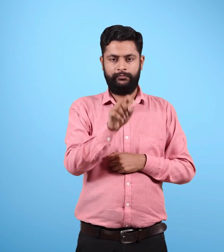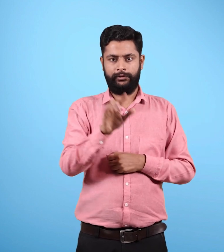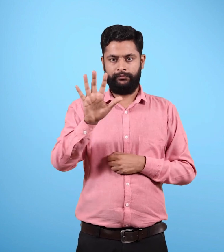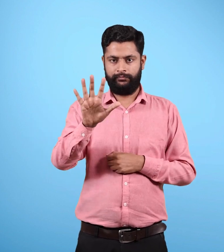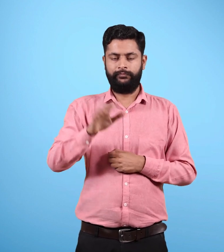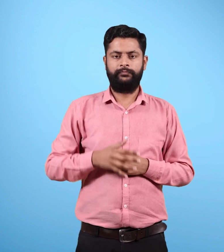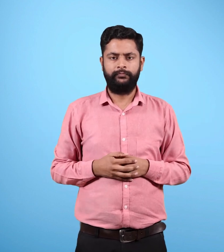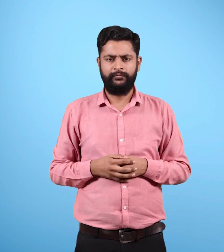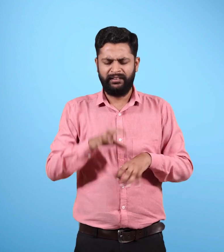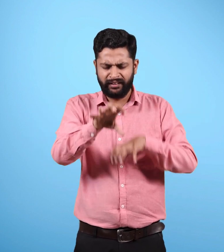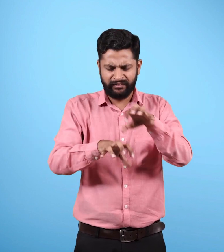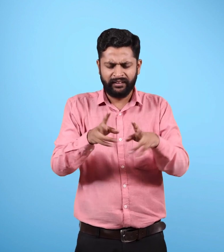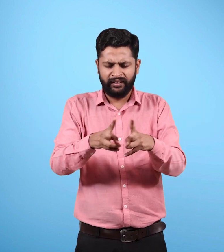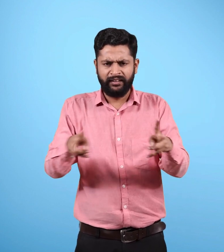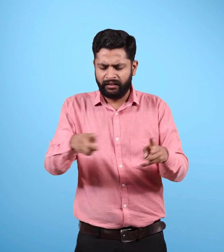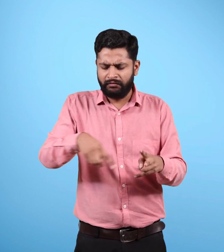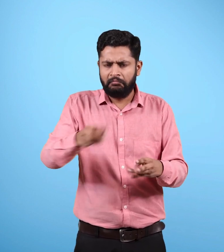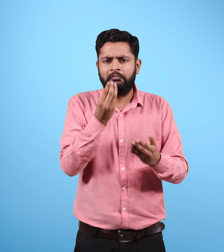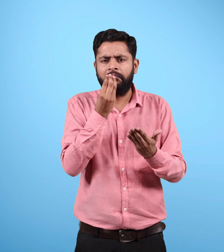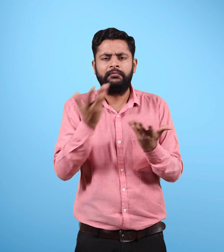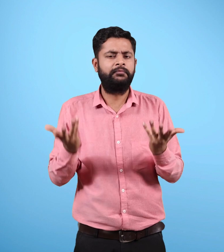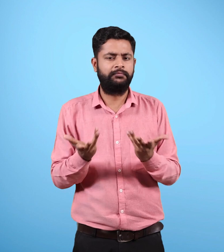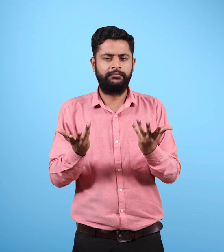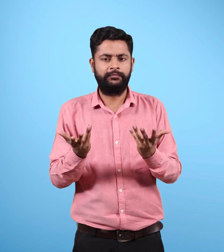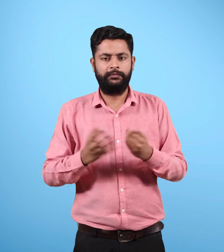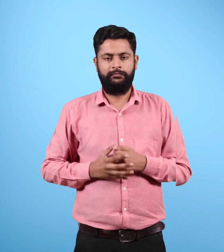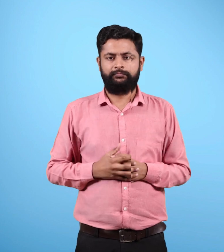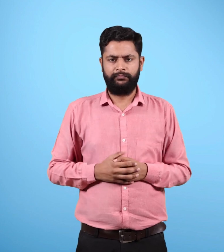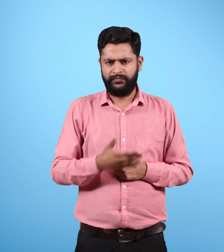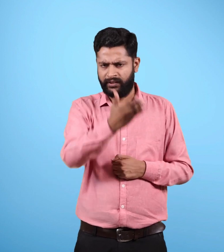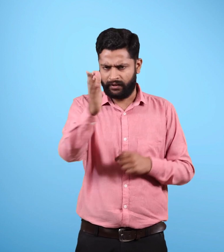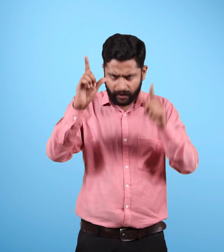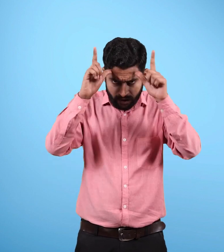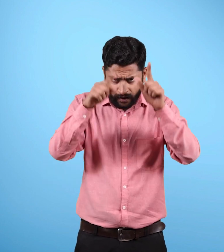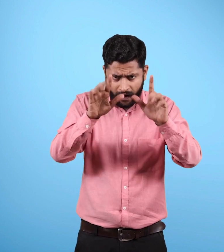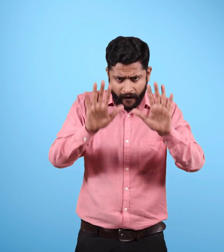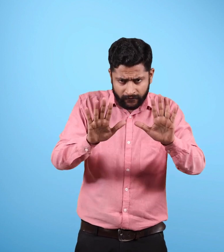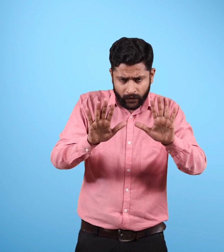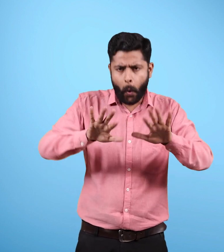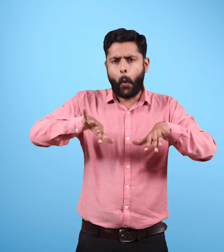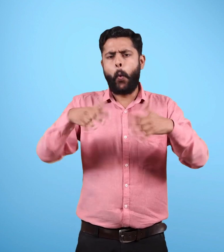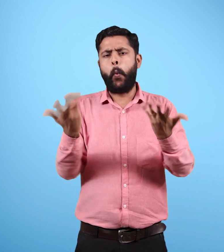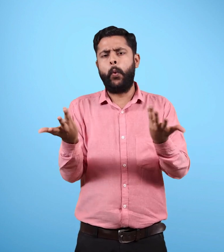1.5. What do animals eat? Do you have cattle or a